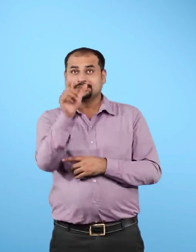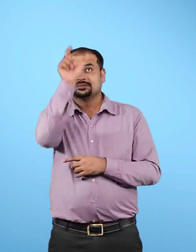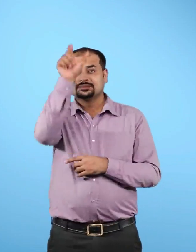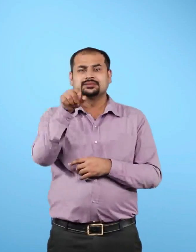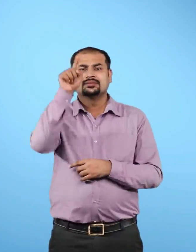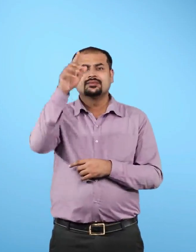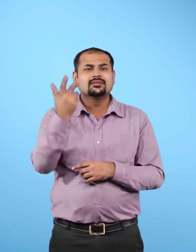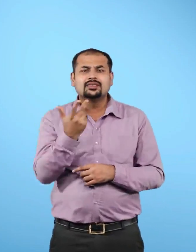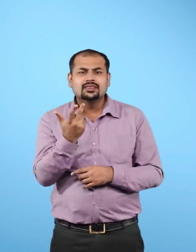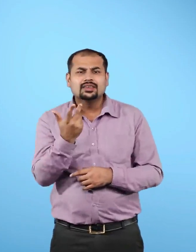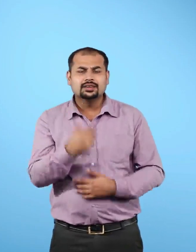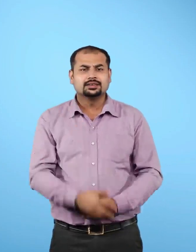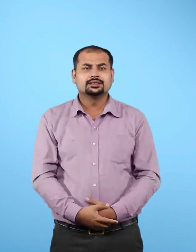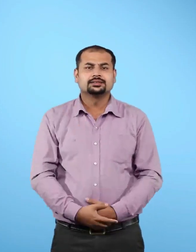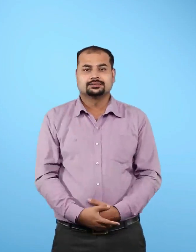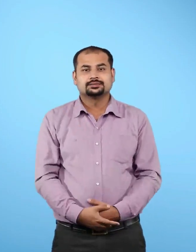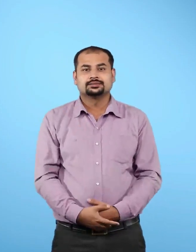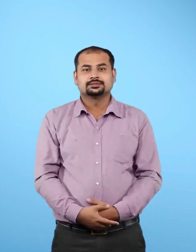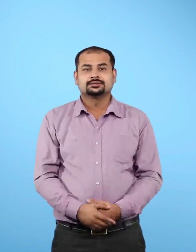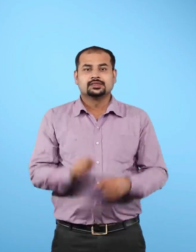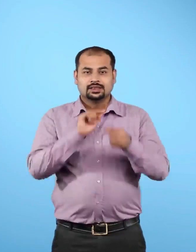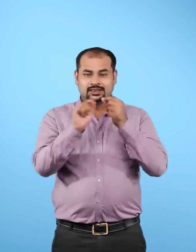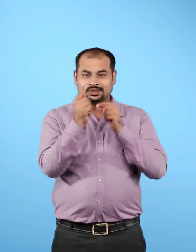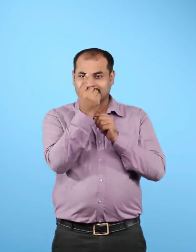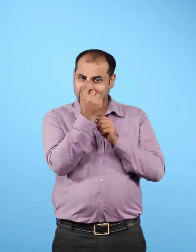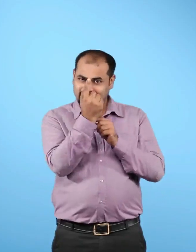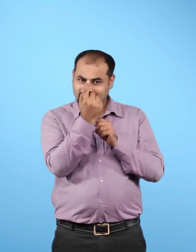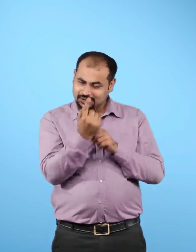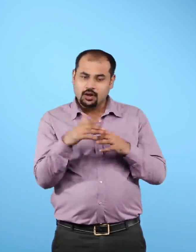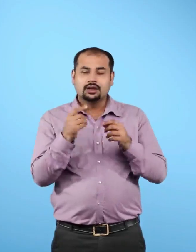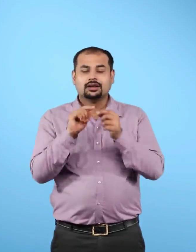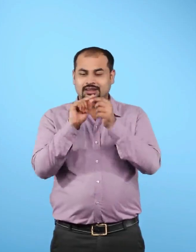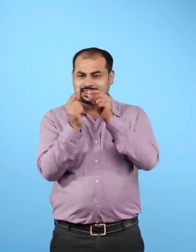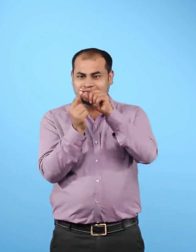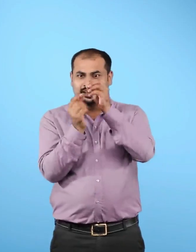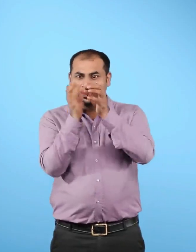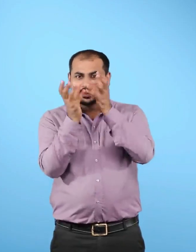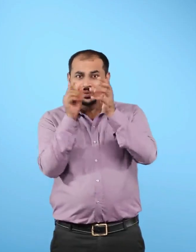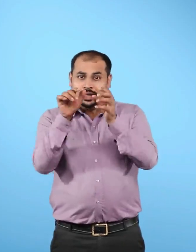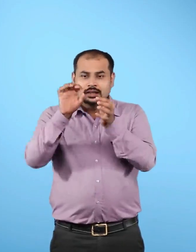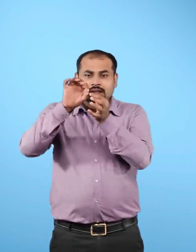Column 2 represents length in centimeters and millimeter.